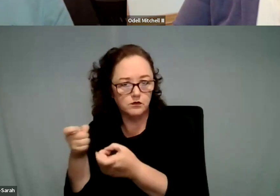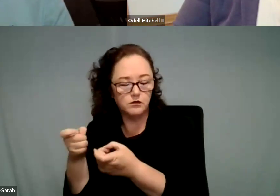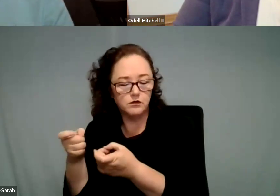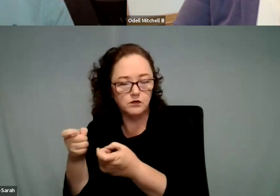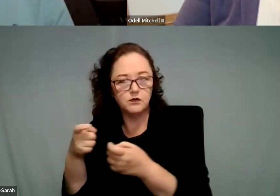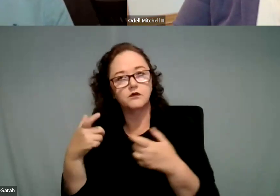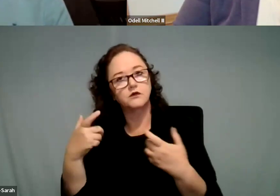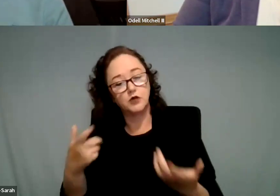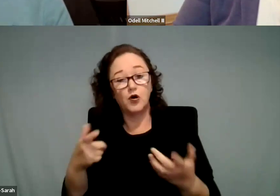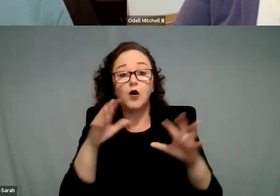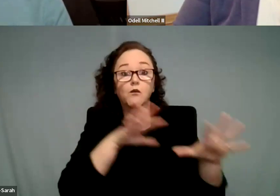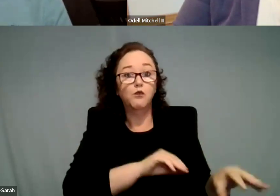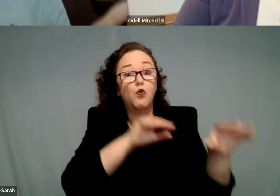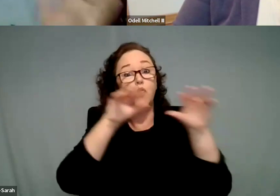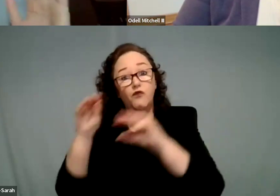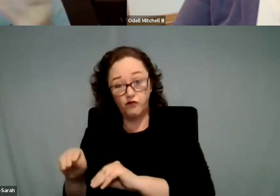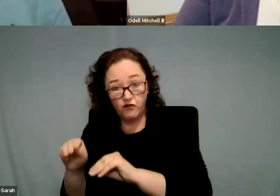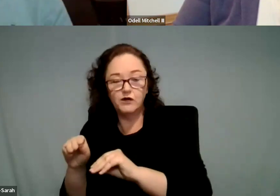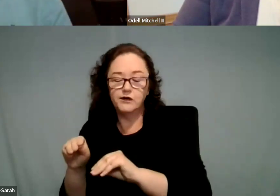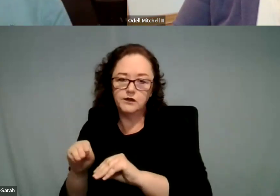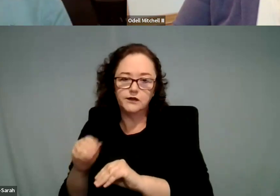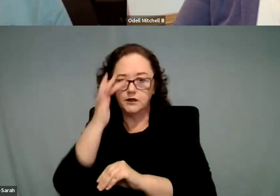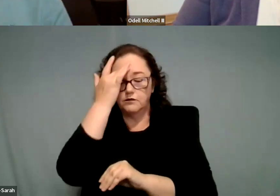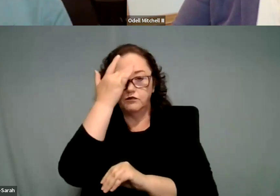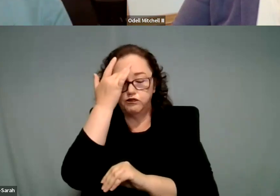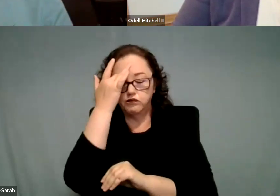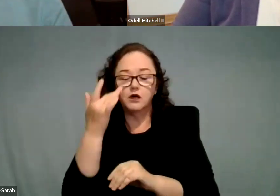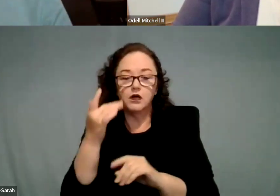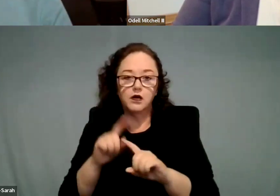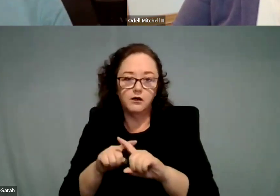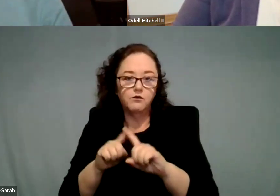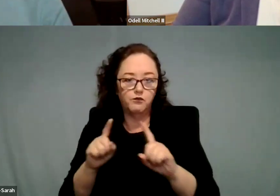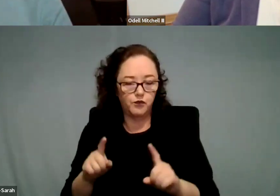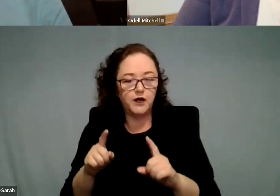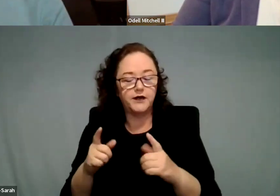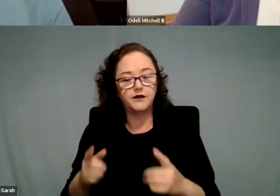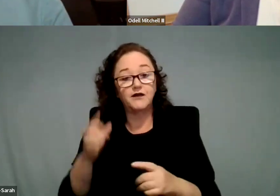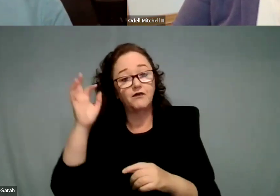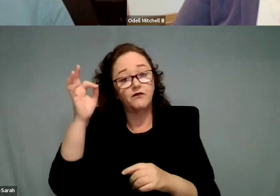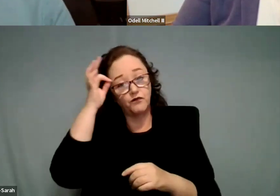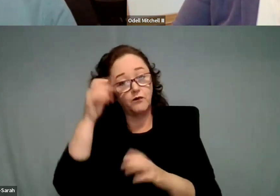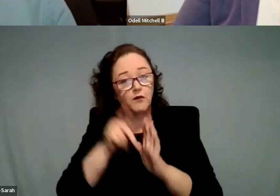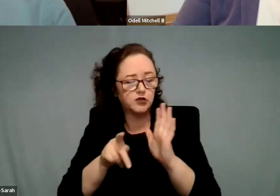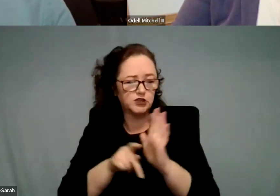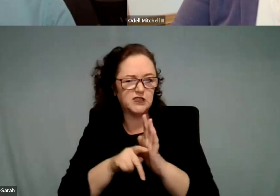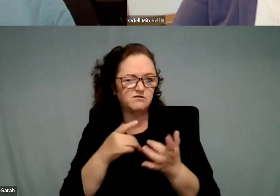with insurance, but in terms of coverage, you're typically covered in the entire US and Canada.